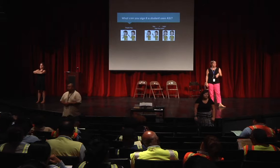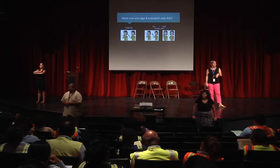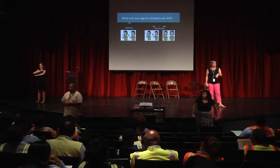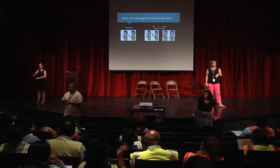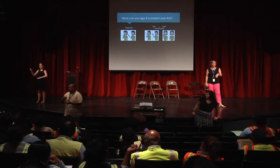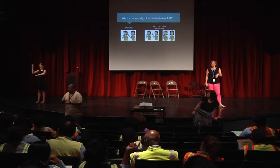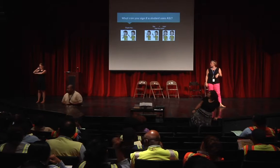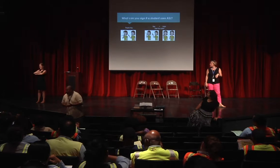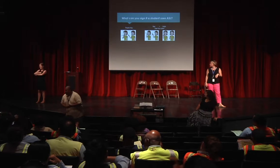Nice.